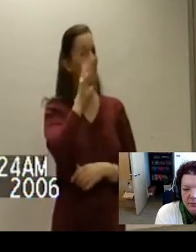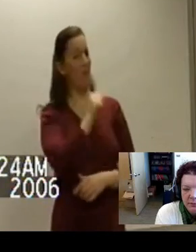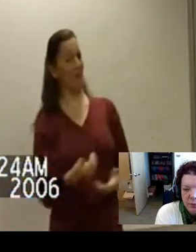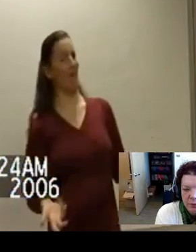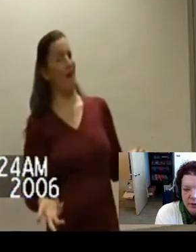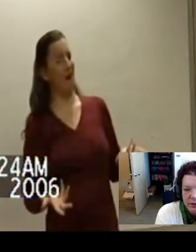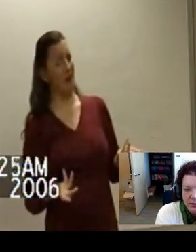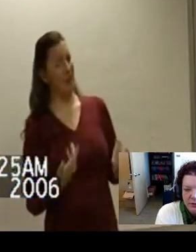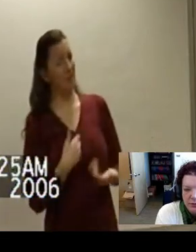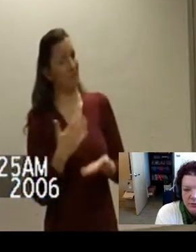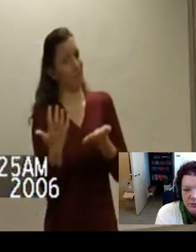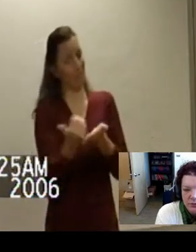what we wanted to do